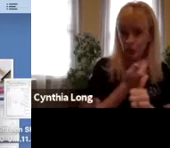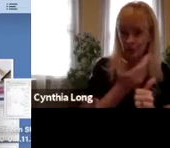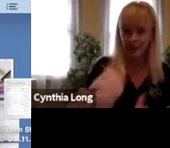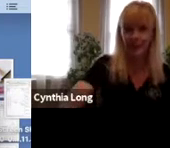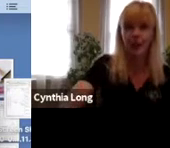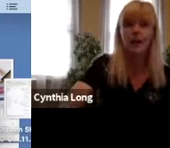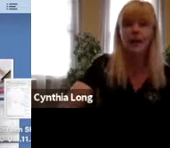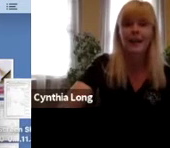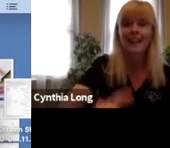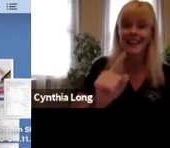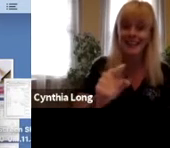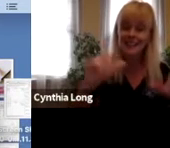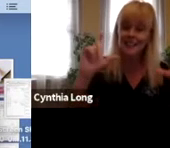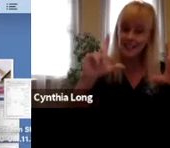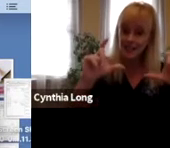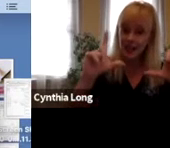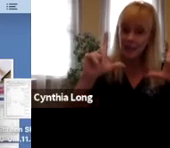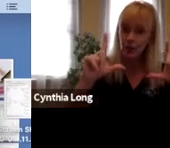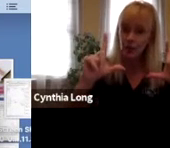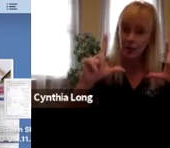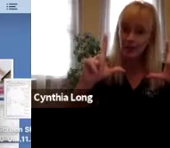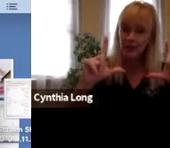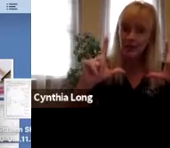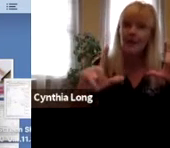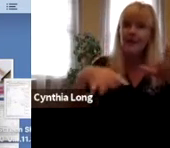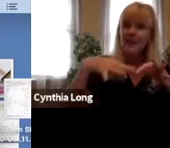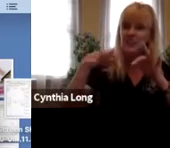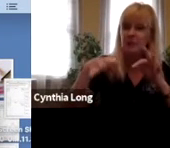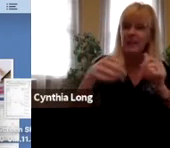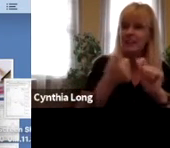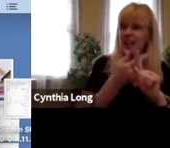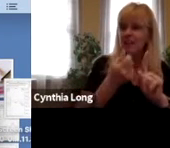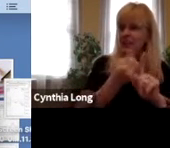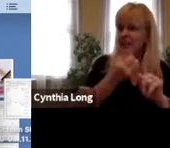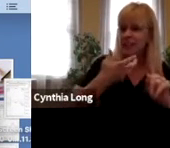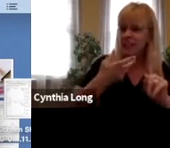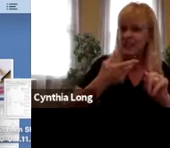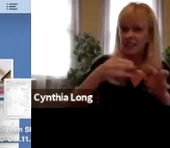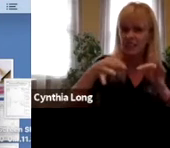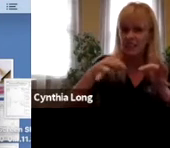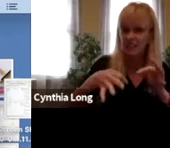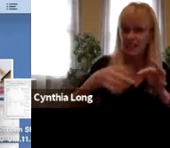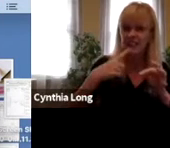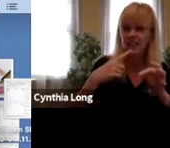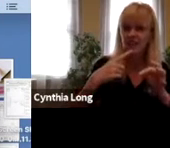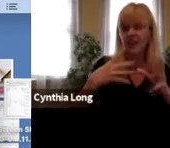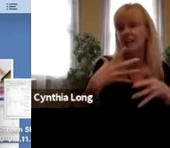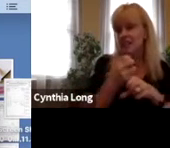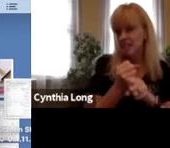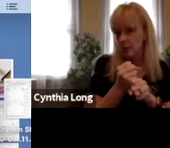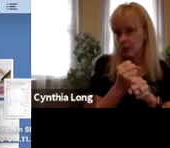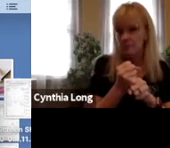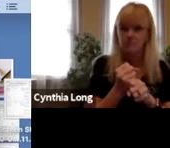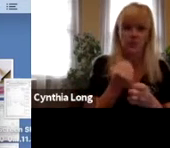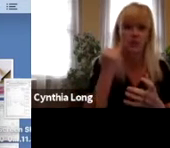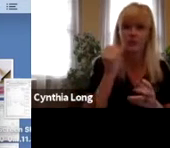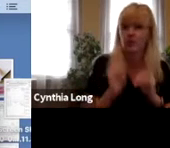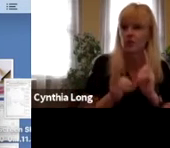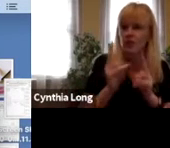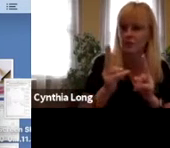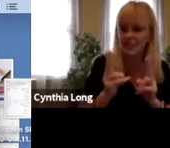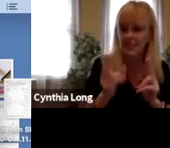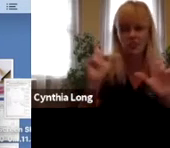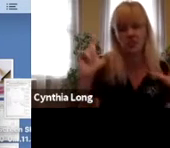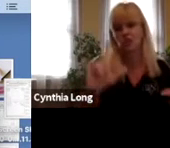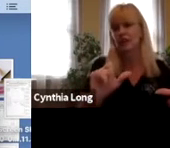training to show you everything. This is a snapshot that explains everything in detail, kind of summary. So